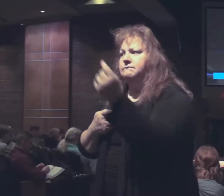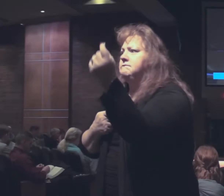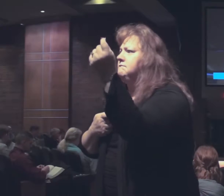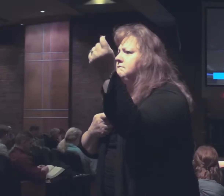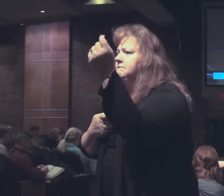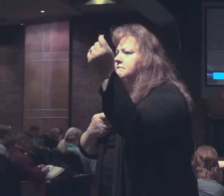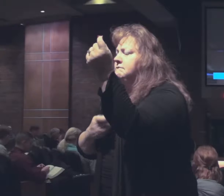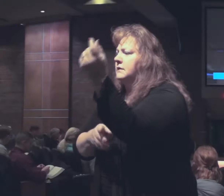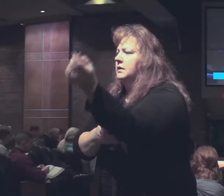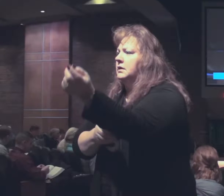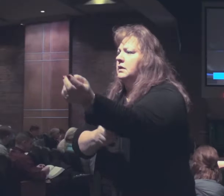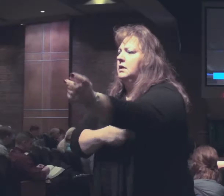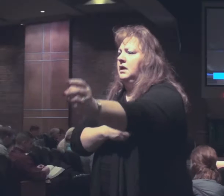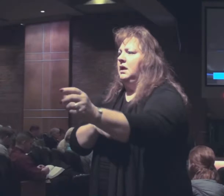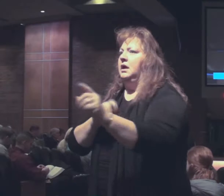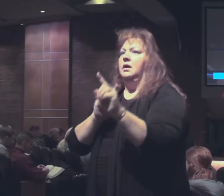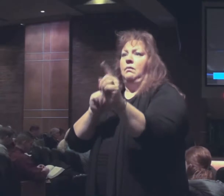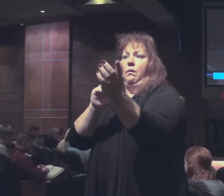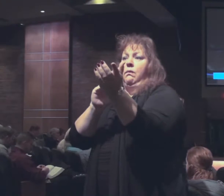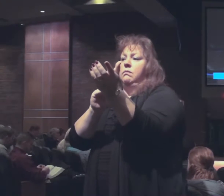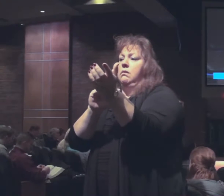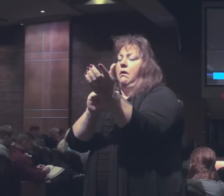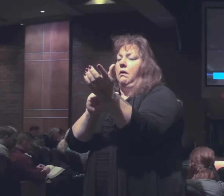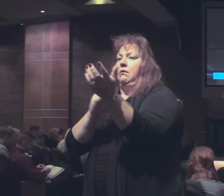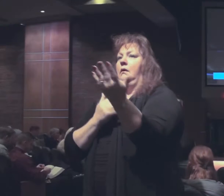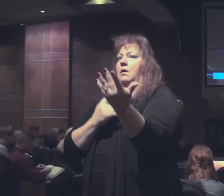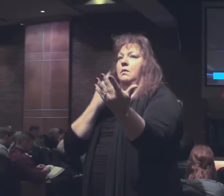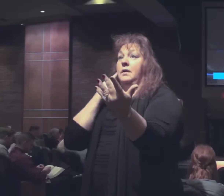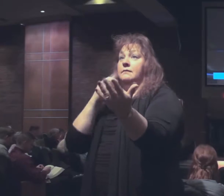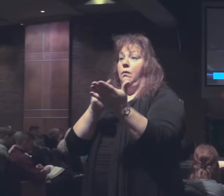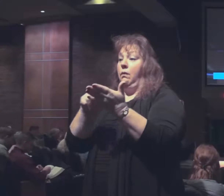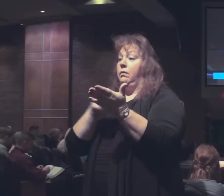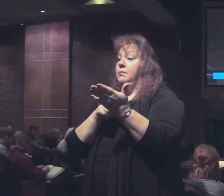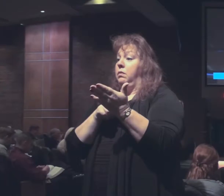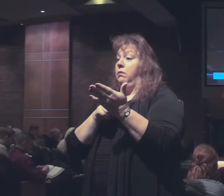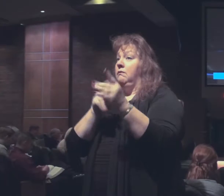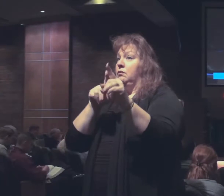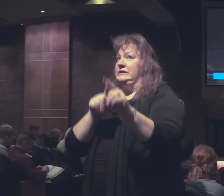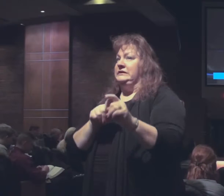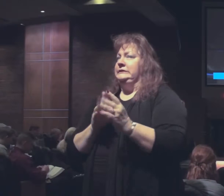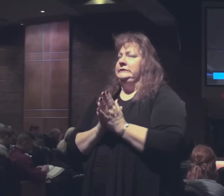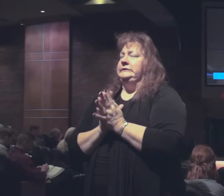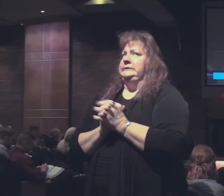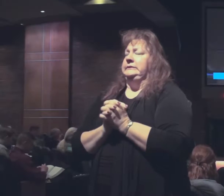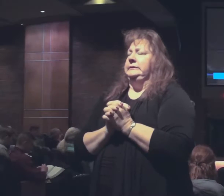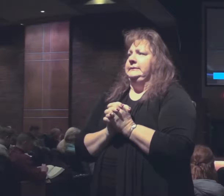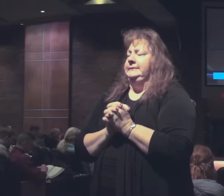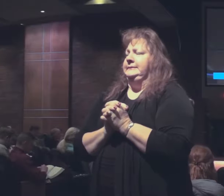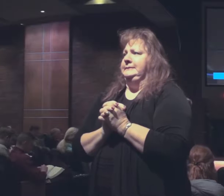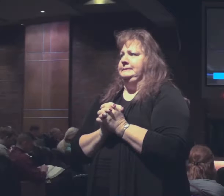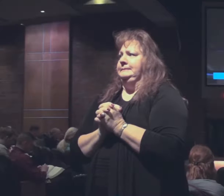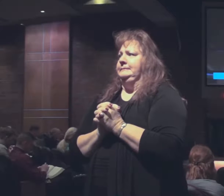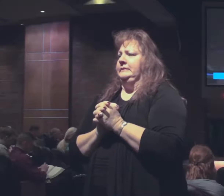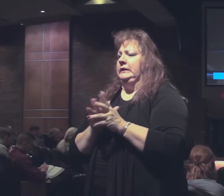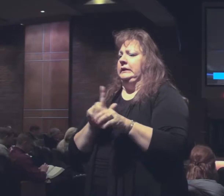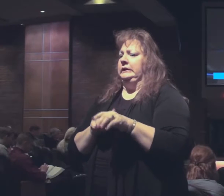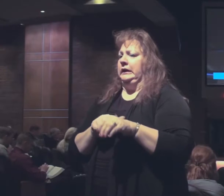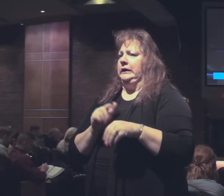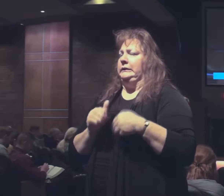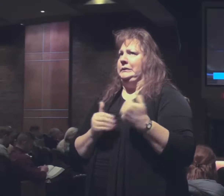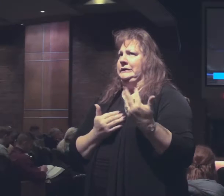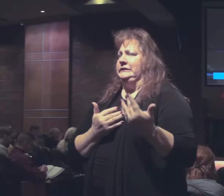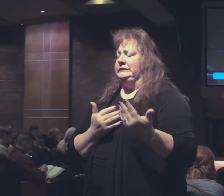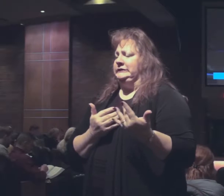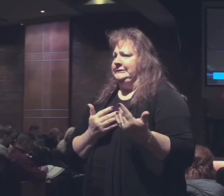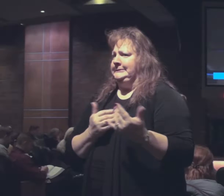instant. If you've been to the doctors and you're waiting for a report on a test you've had, as time goes and you